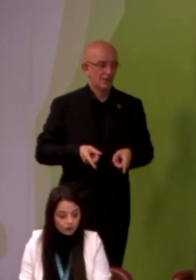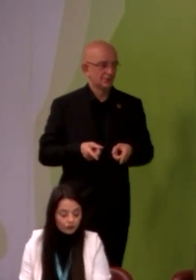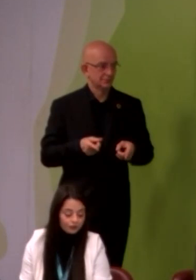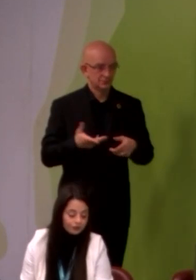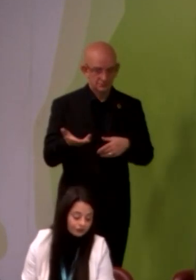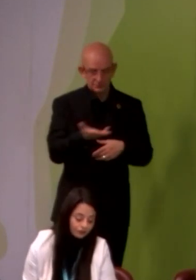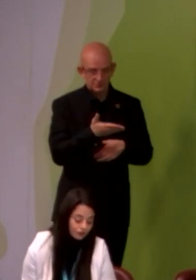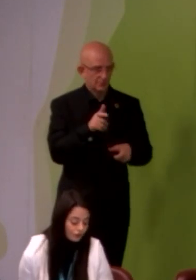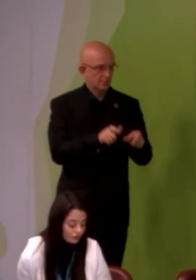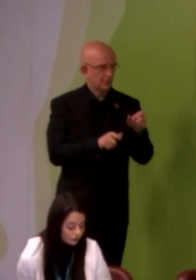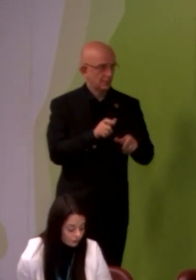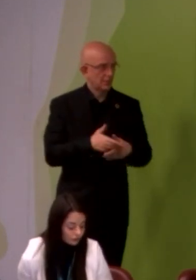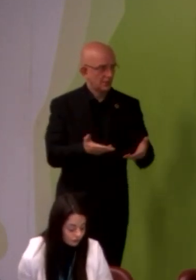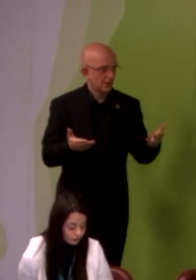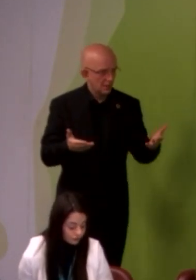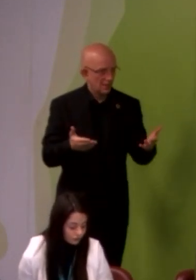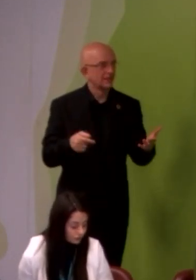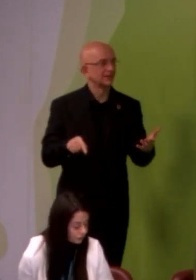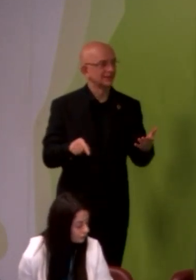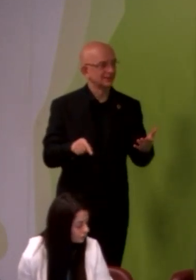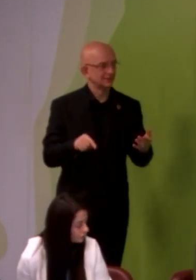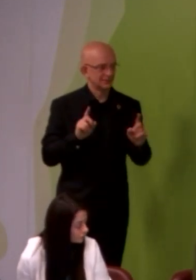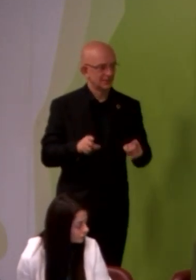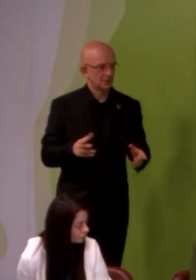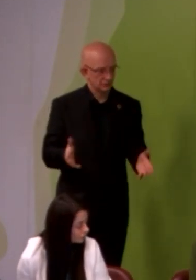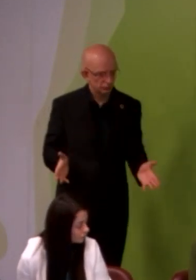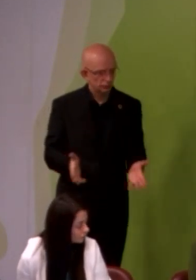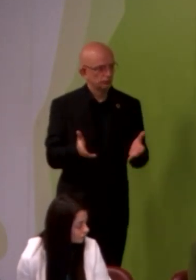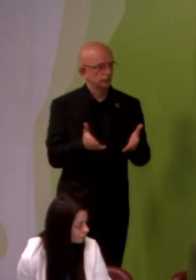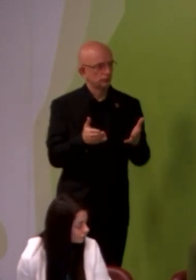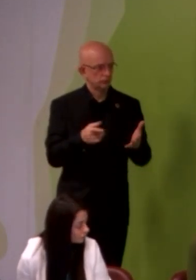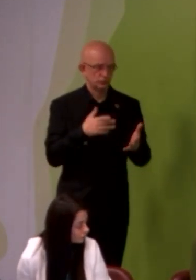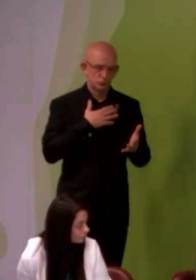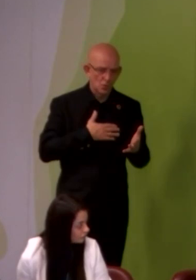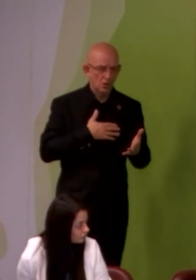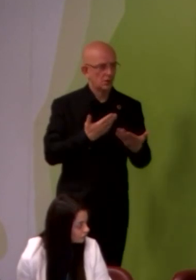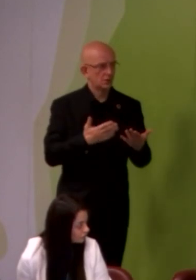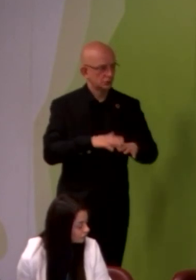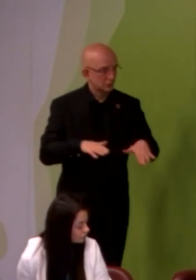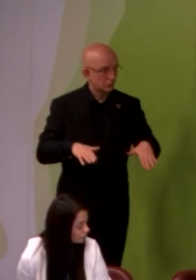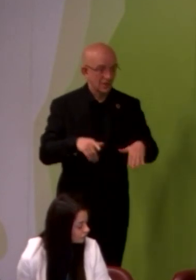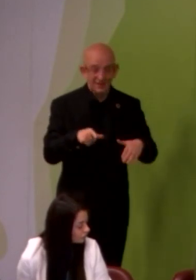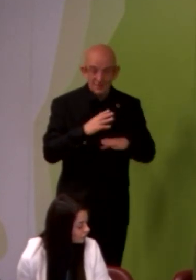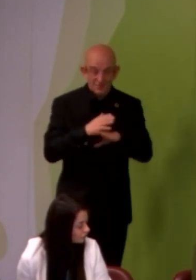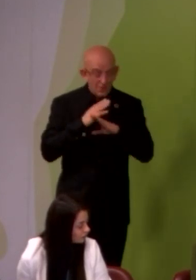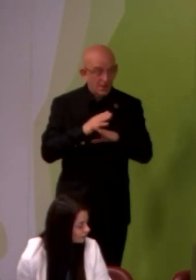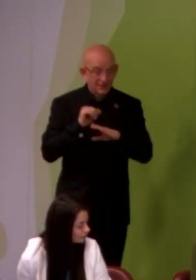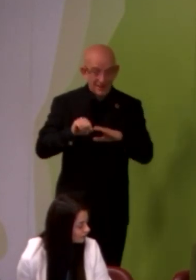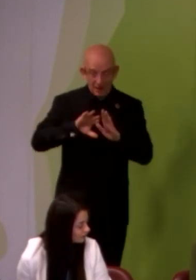add a layer of protection to children with disabilities if the barriers were just removed. So we just